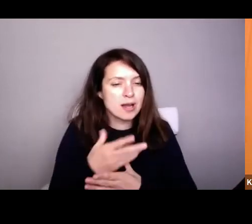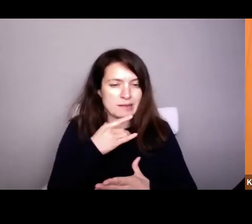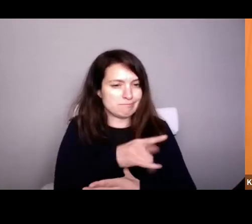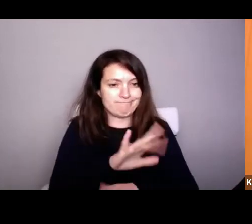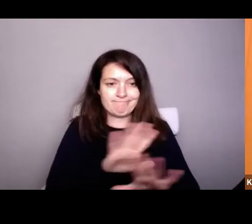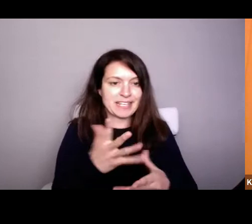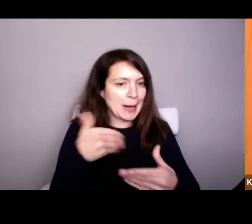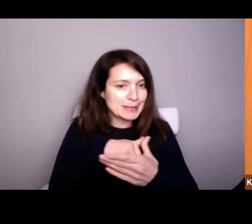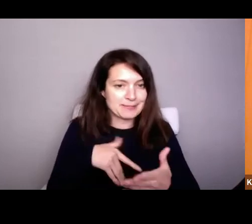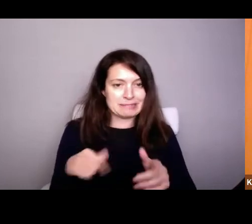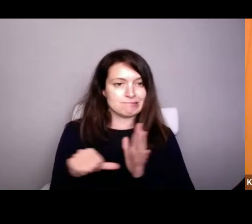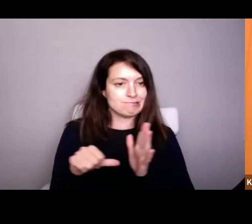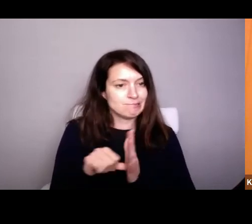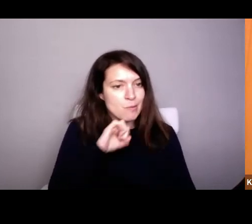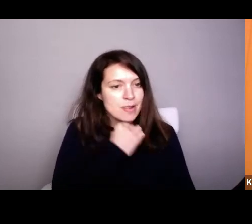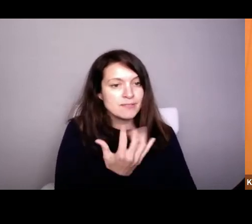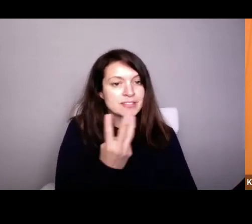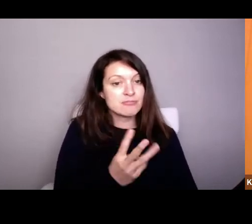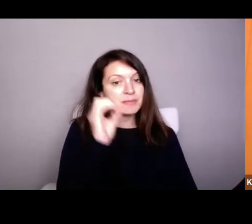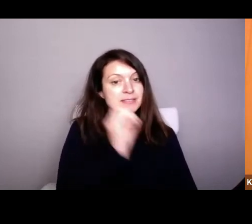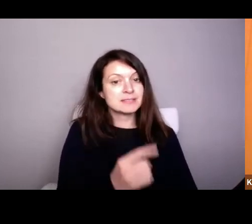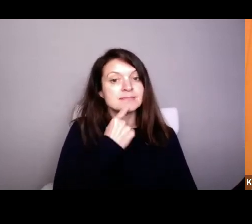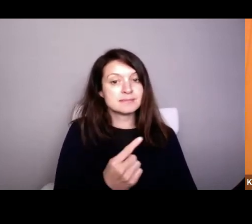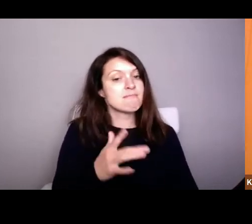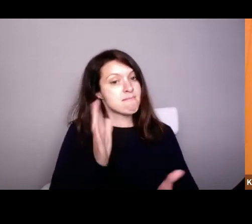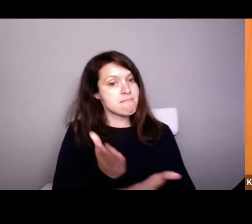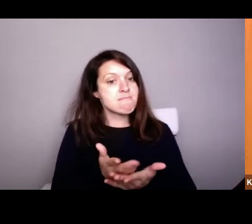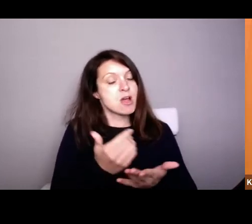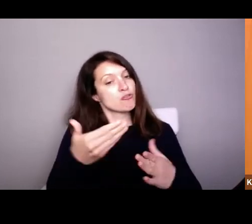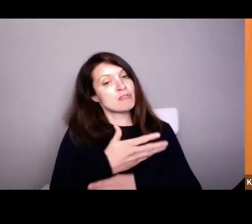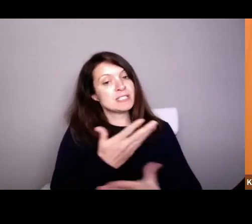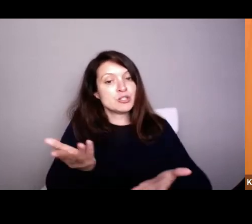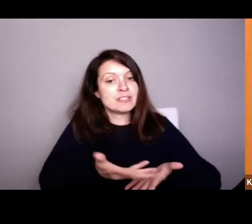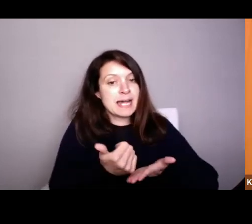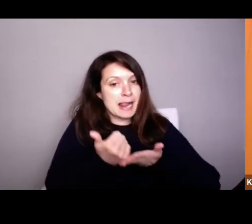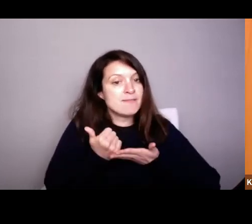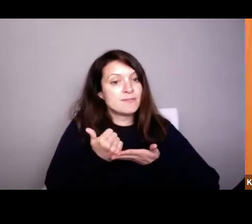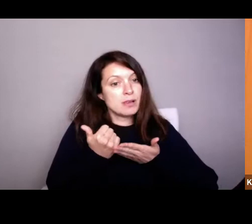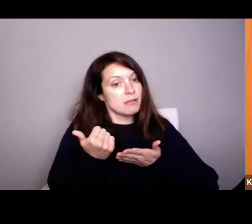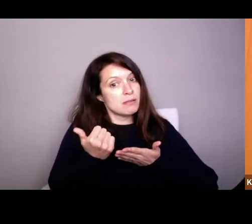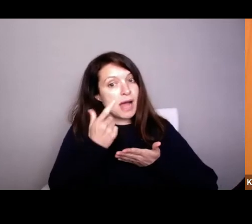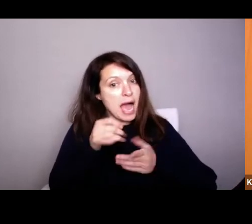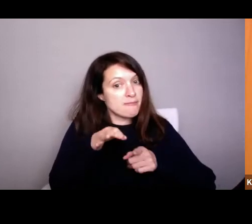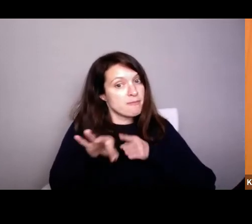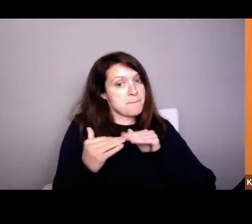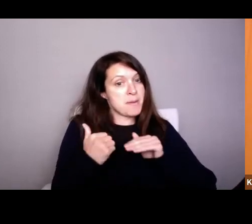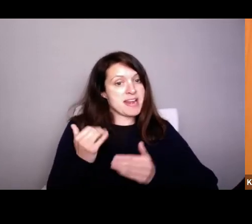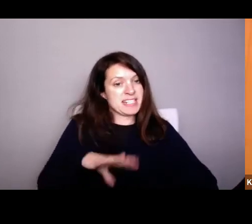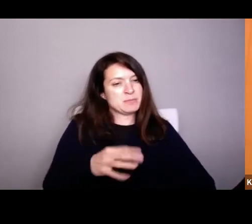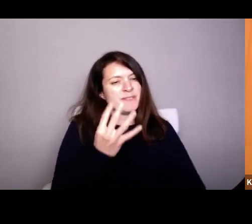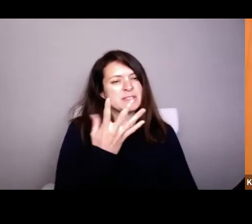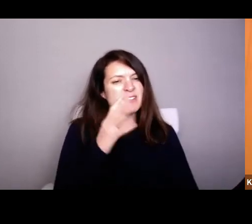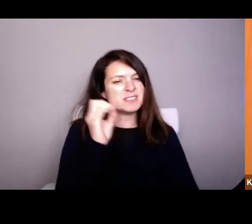career services were helpful and tailored specifically to meet student needs, but 45% said that the career services was just not